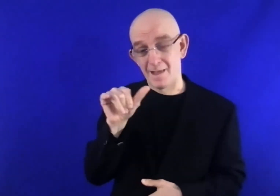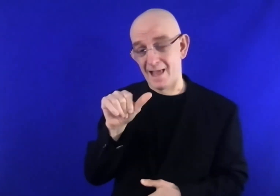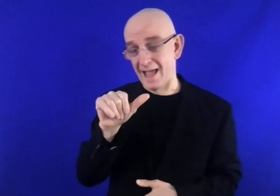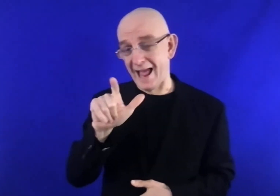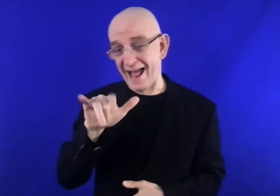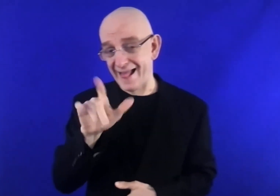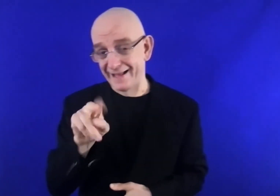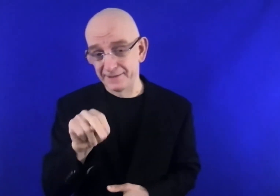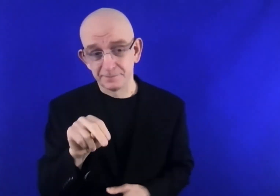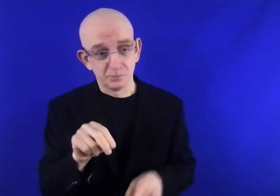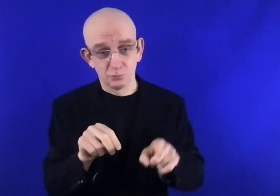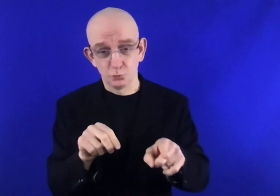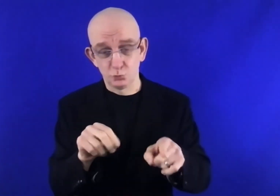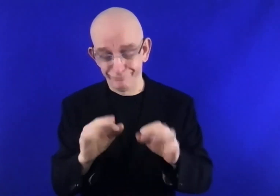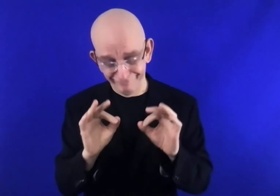societies is structured